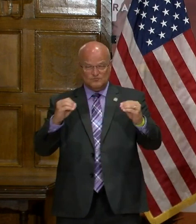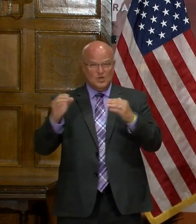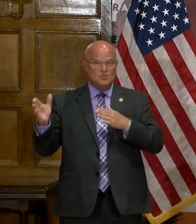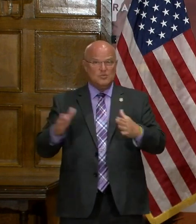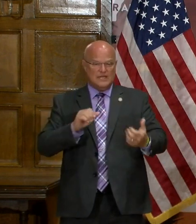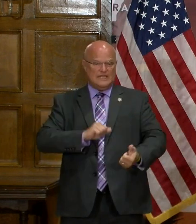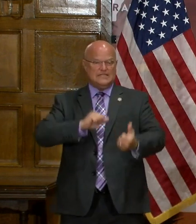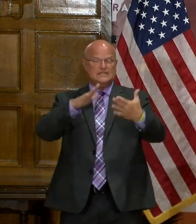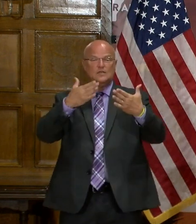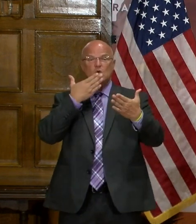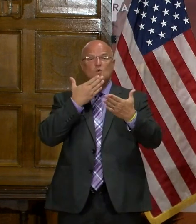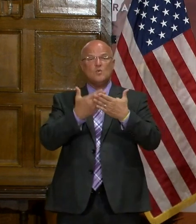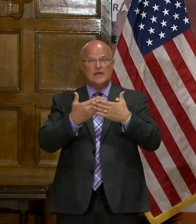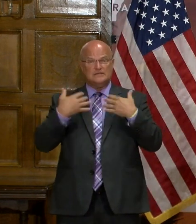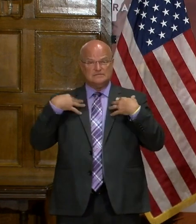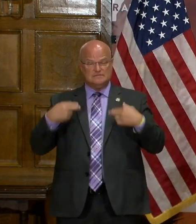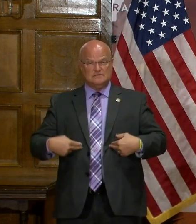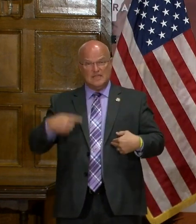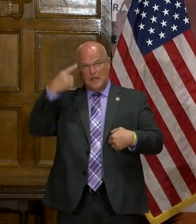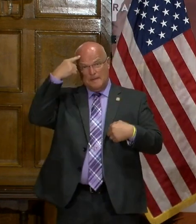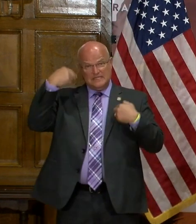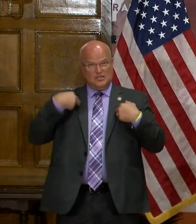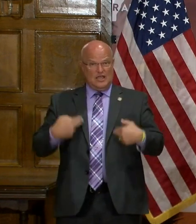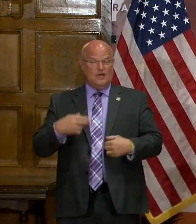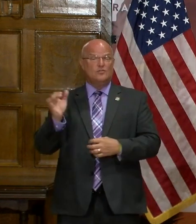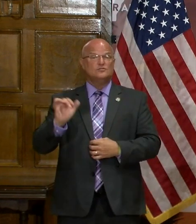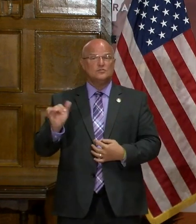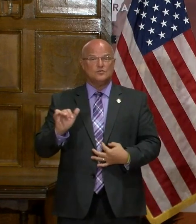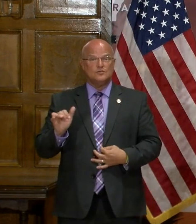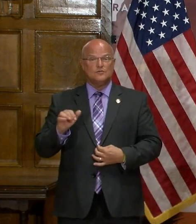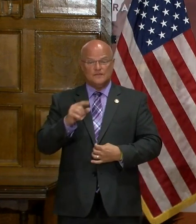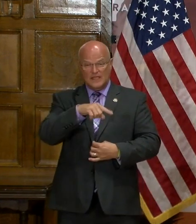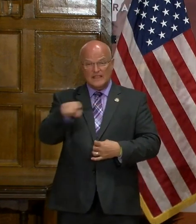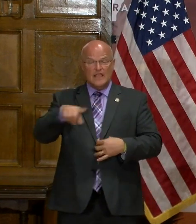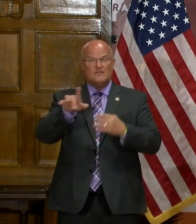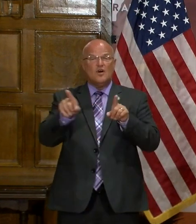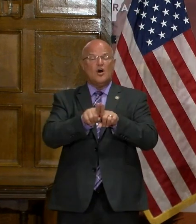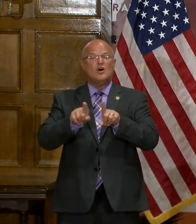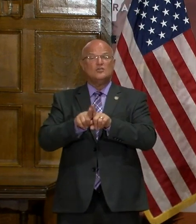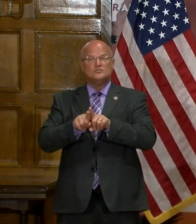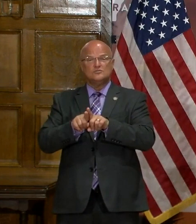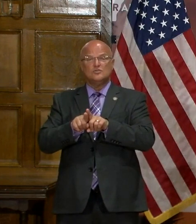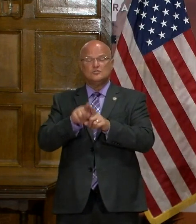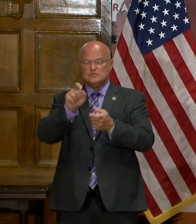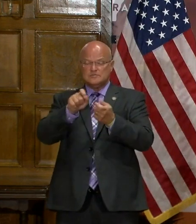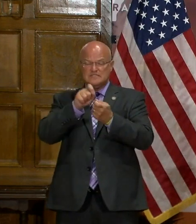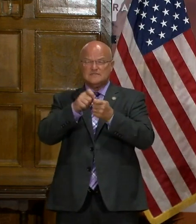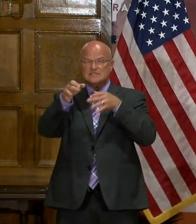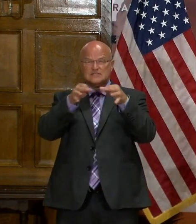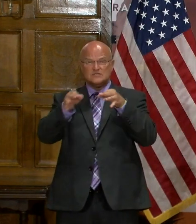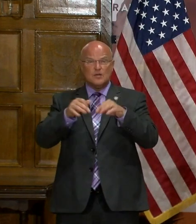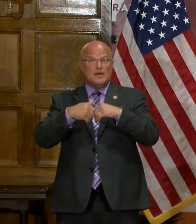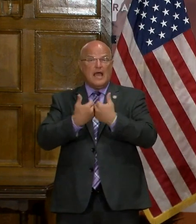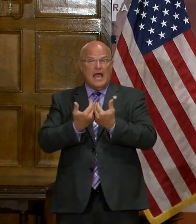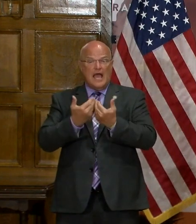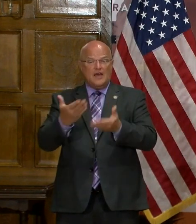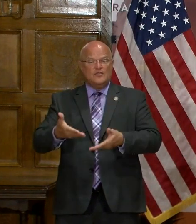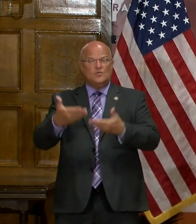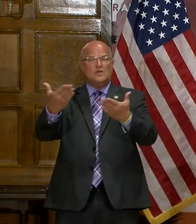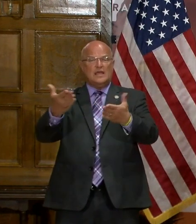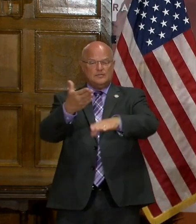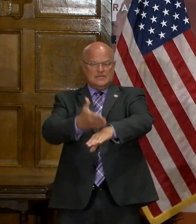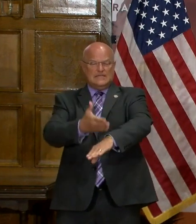while addressing student wellness, including mental health. They also have very specifically described how the